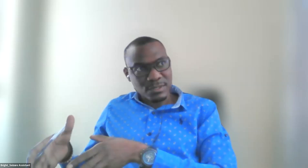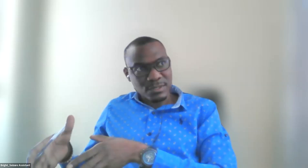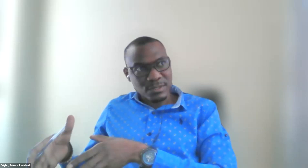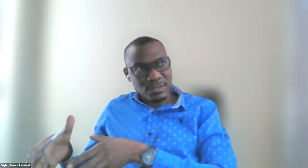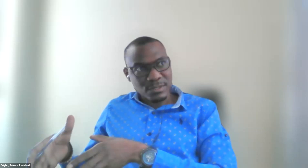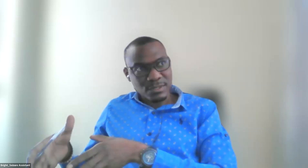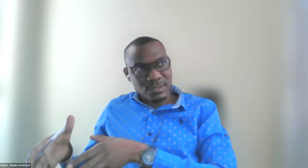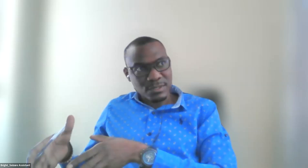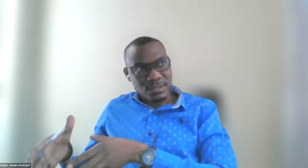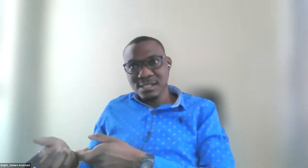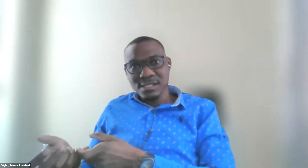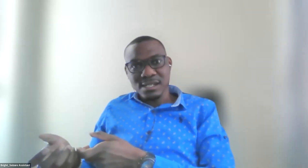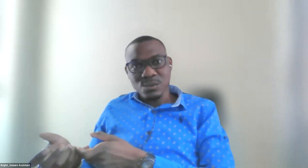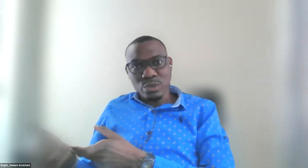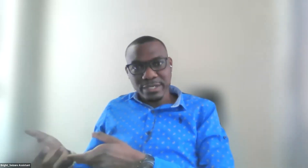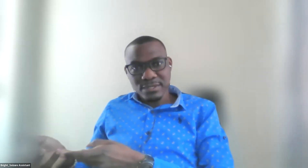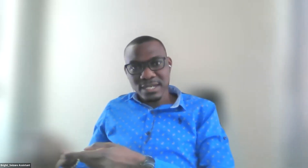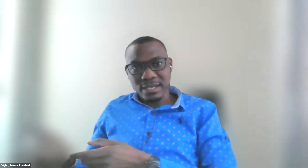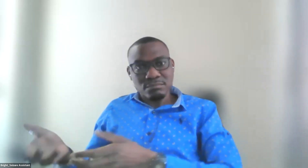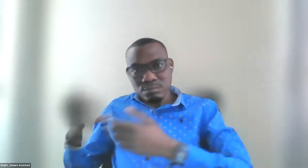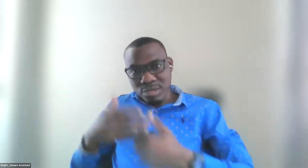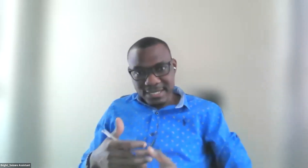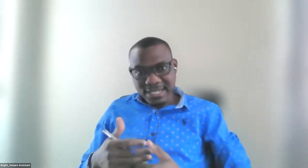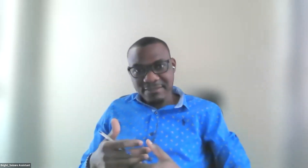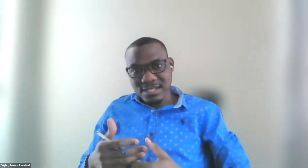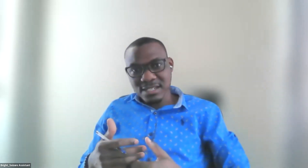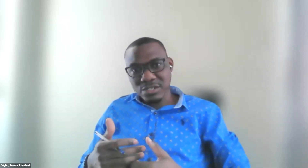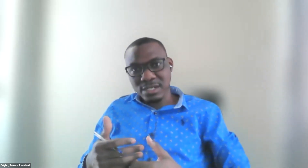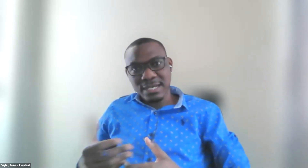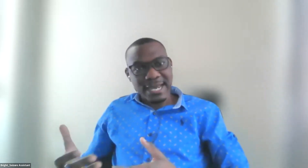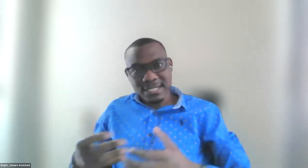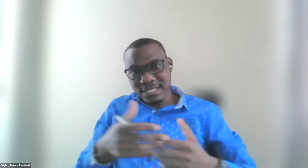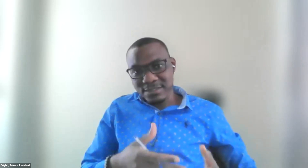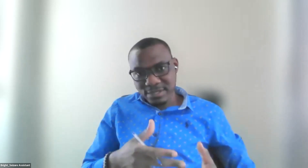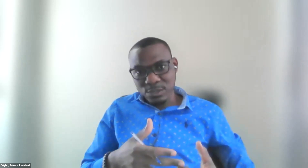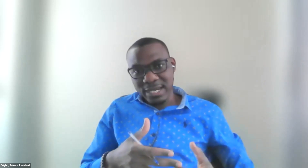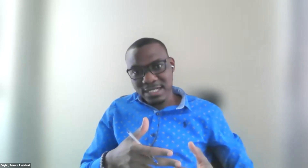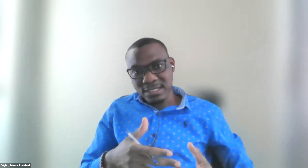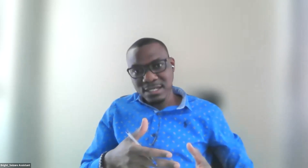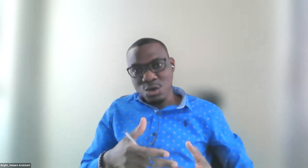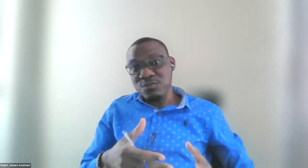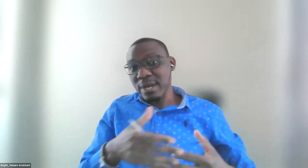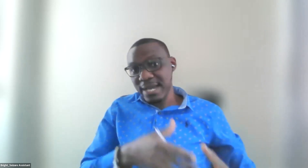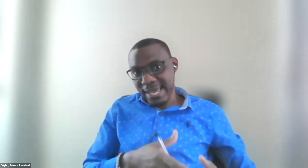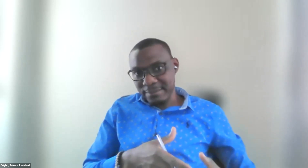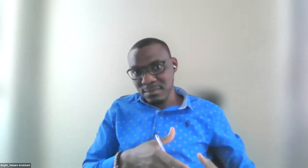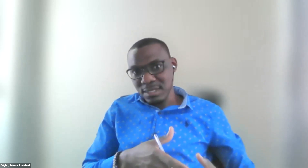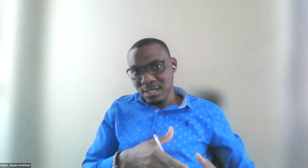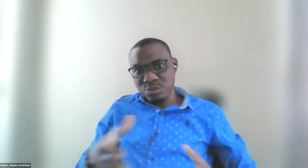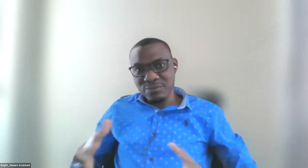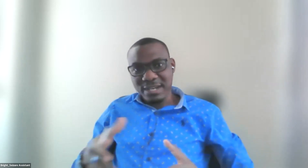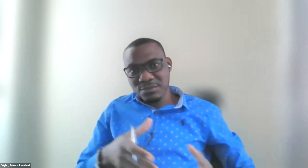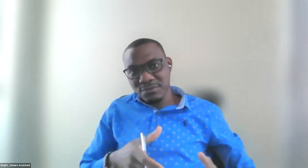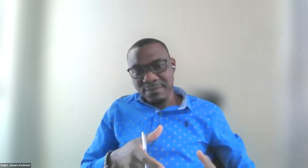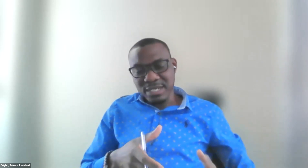contacts, and they will get that warning to say Bright is having a seizure, and actually gives them a location of where I am.